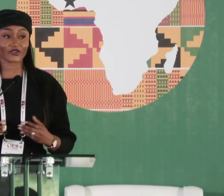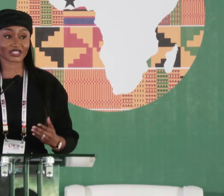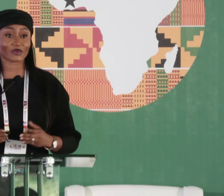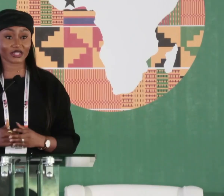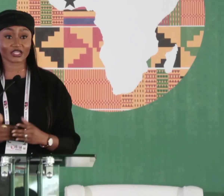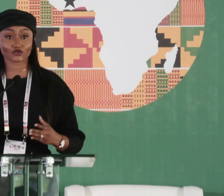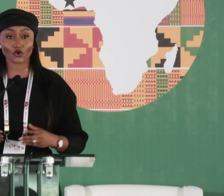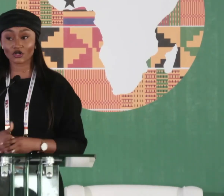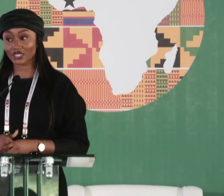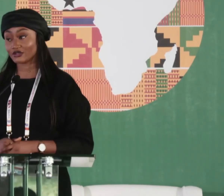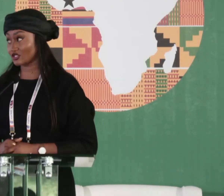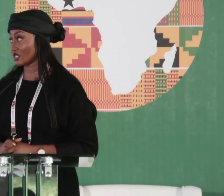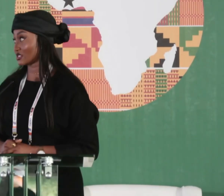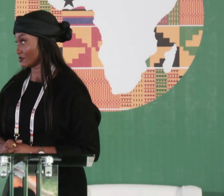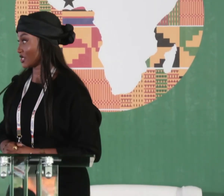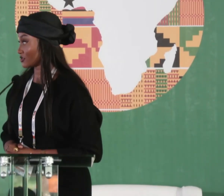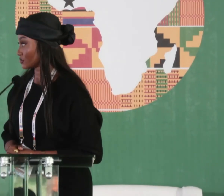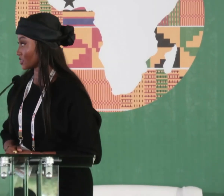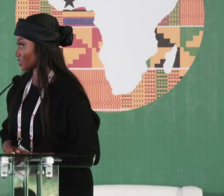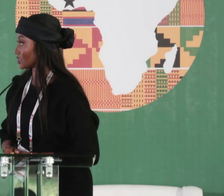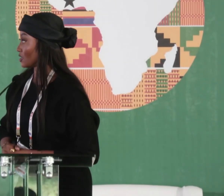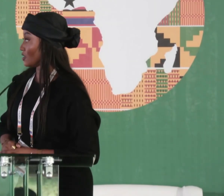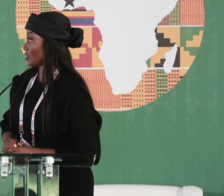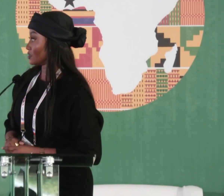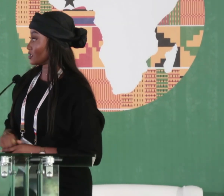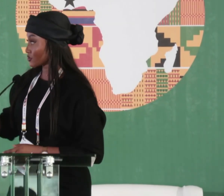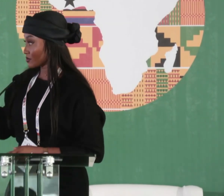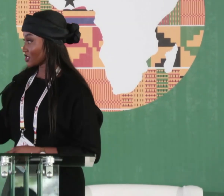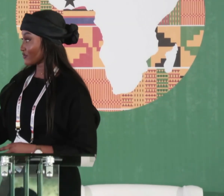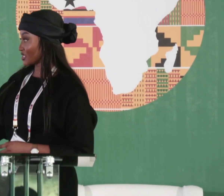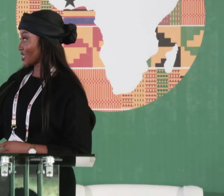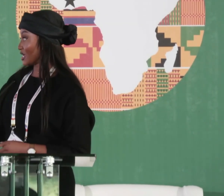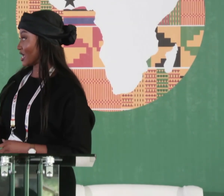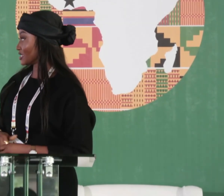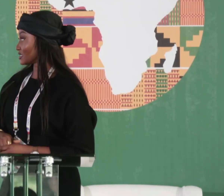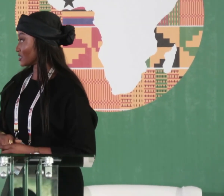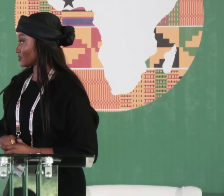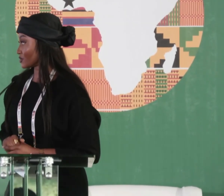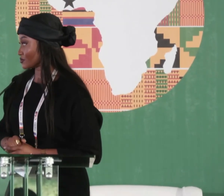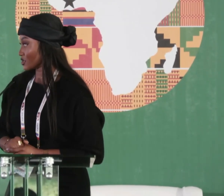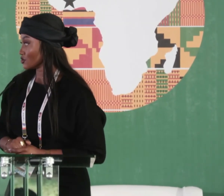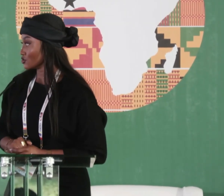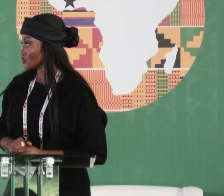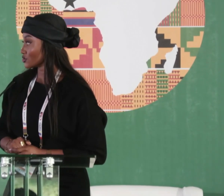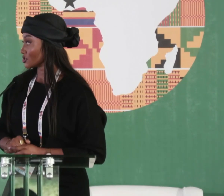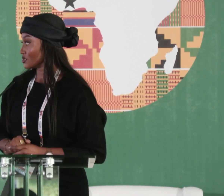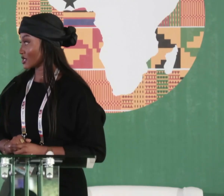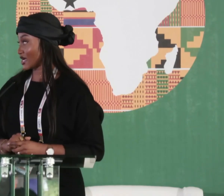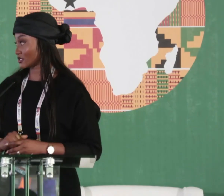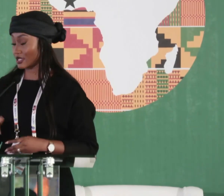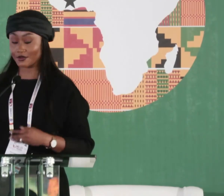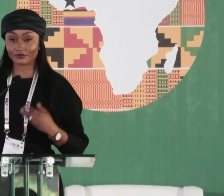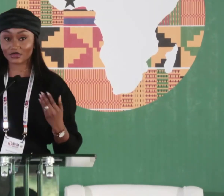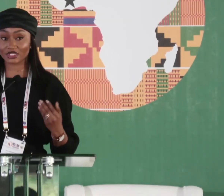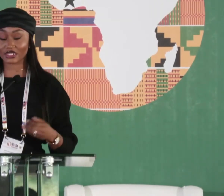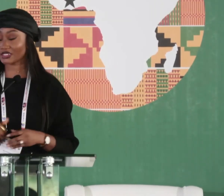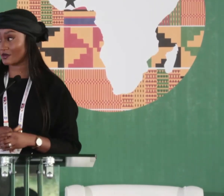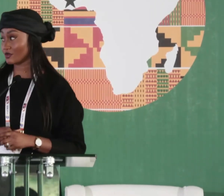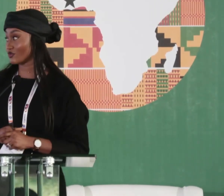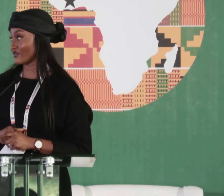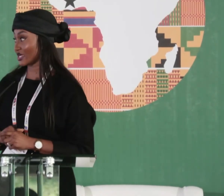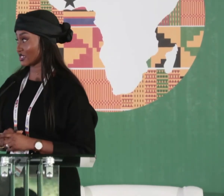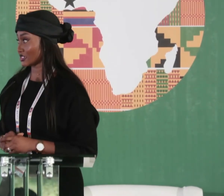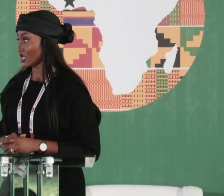we've expanded to all the LGAs in Plateau State. Descriptive data analysis was being used to look at the data